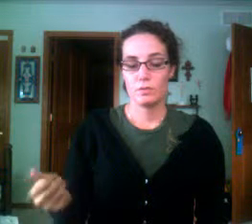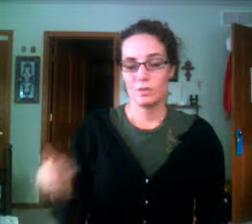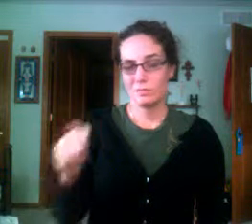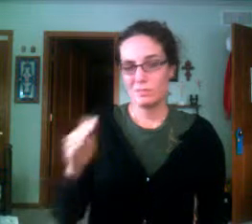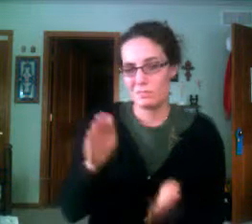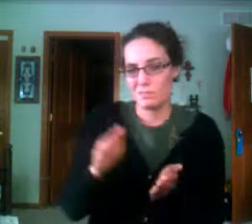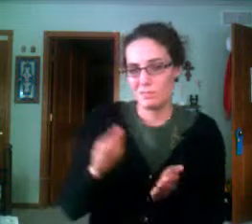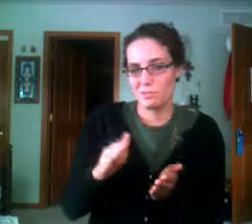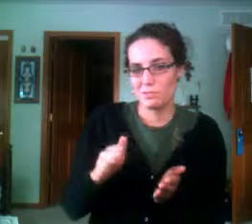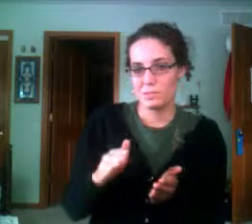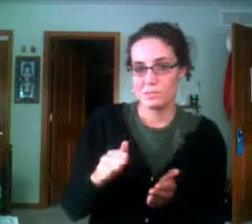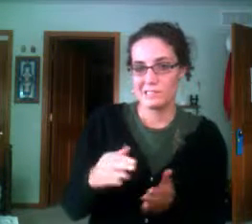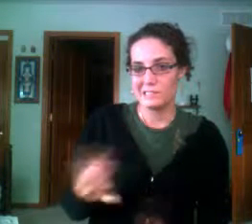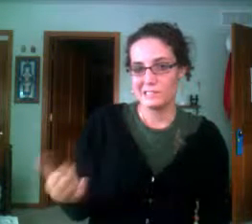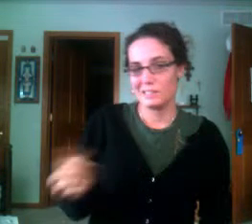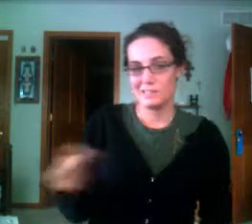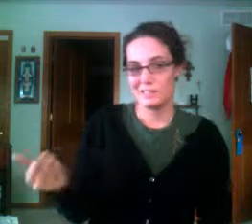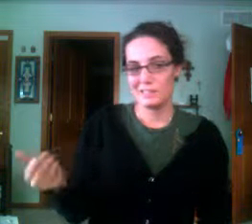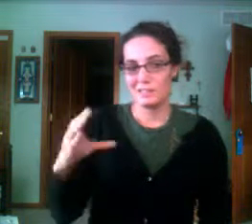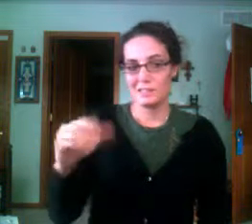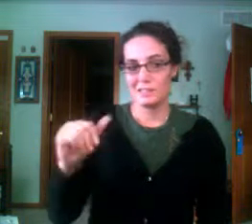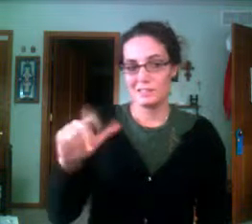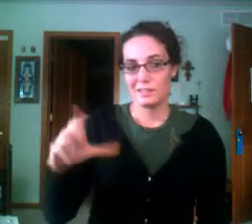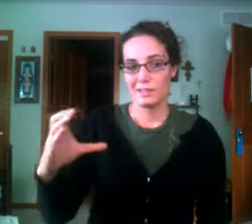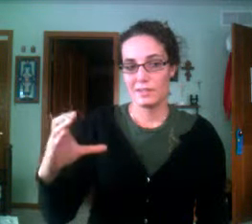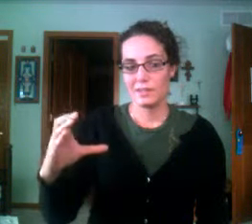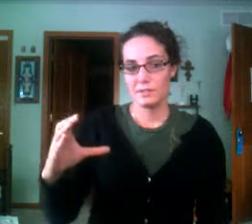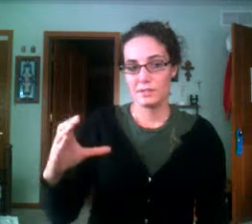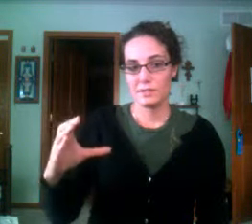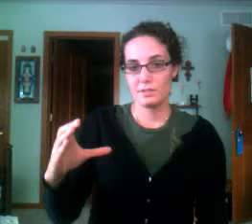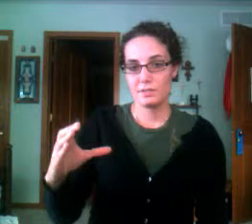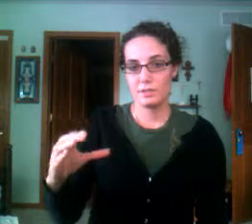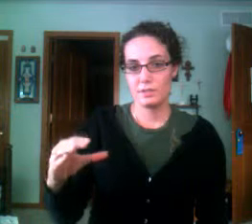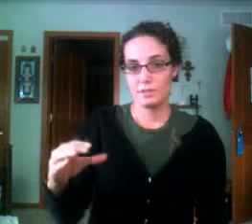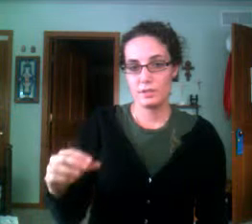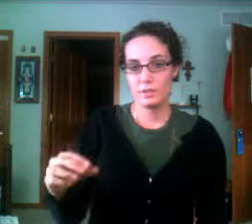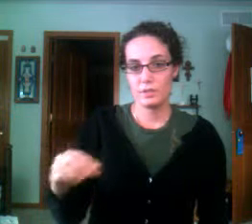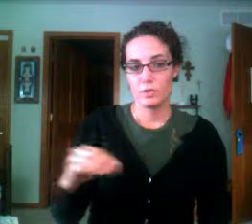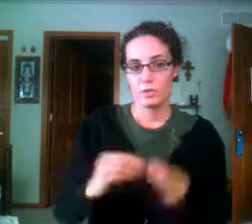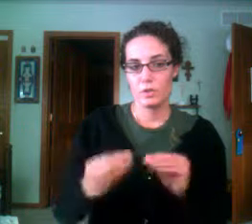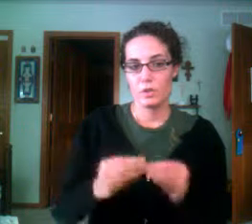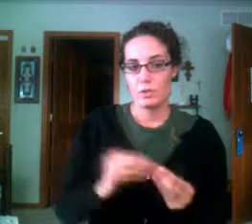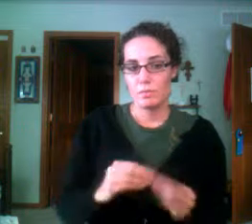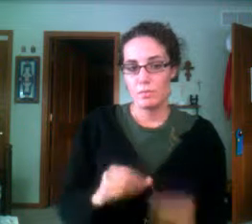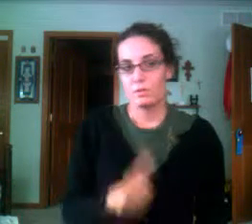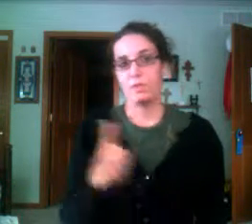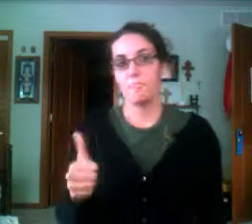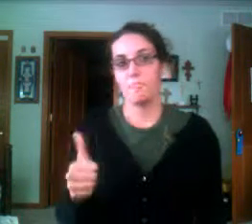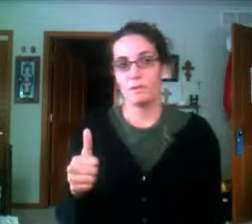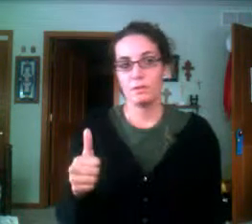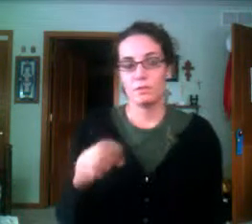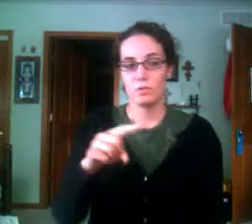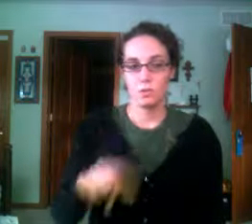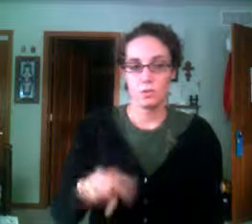one like that, this is tiny scientific calculators, you have to type in the number, then the square root key. Others you say square